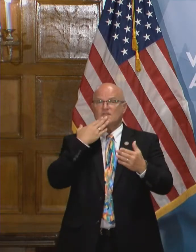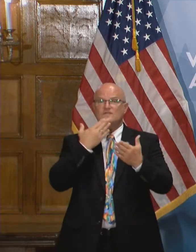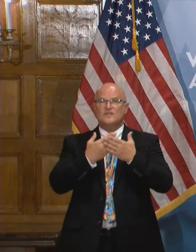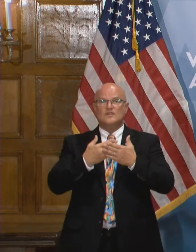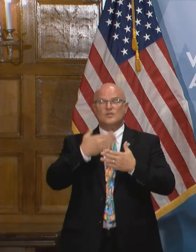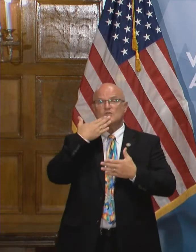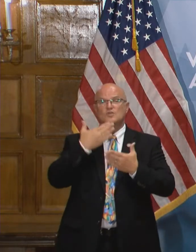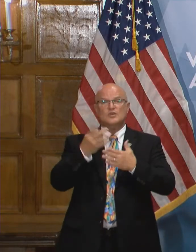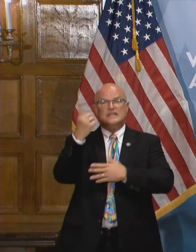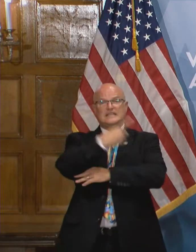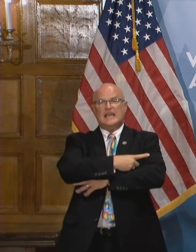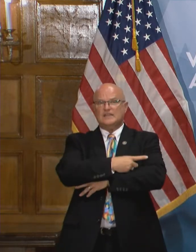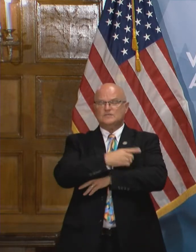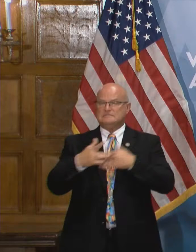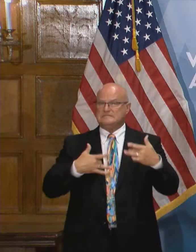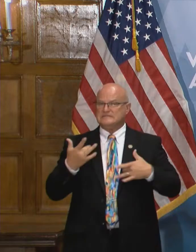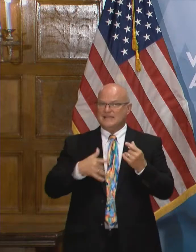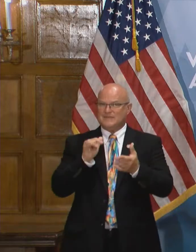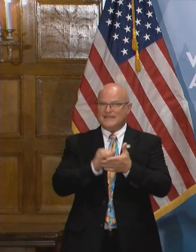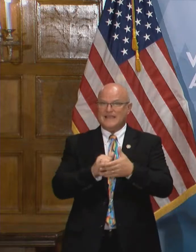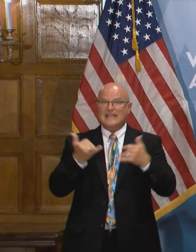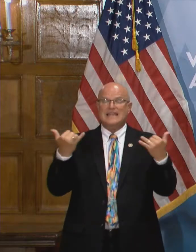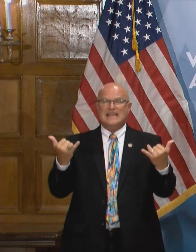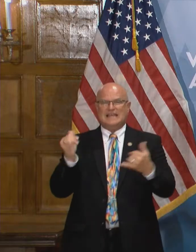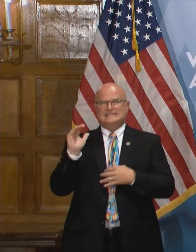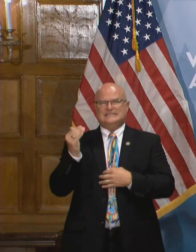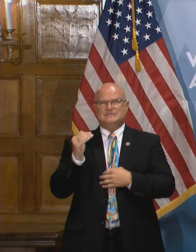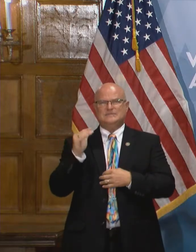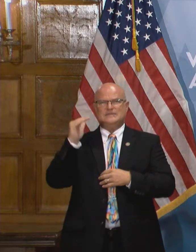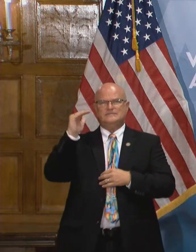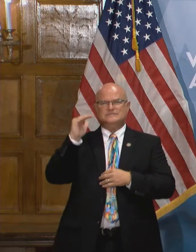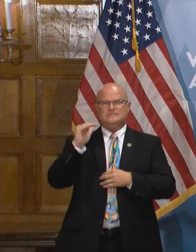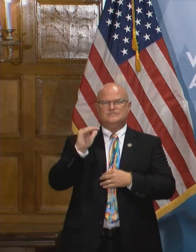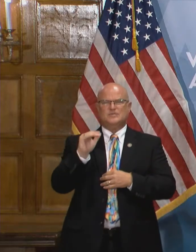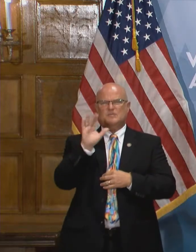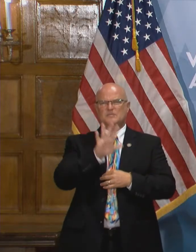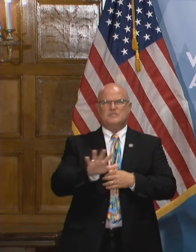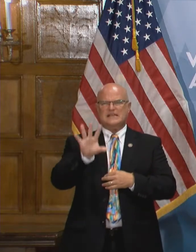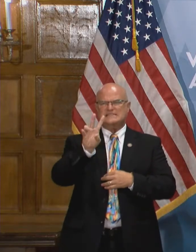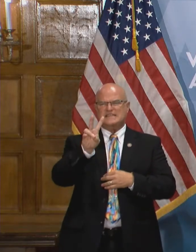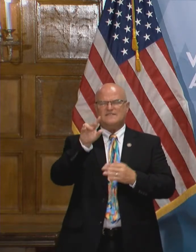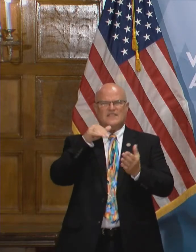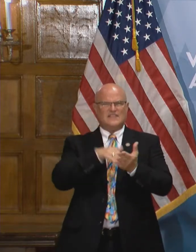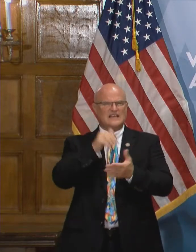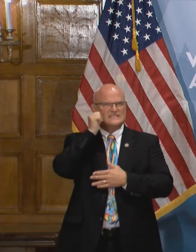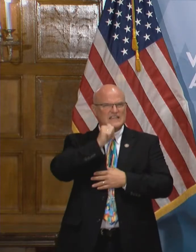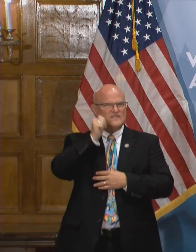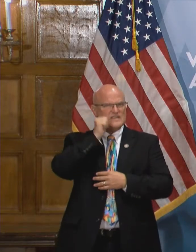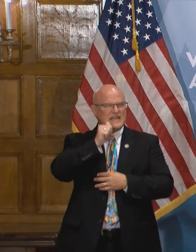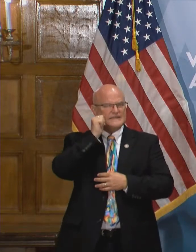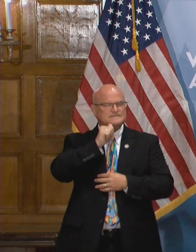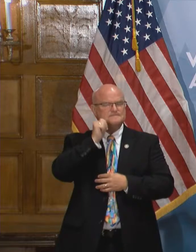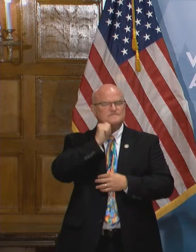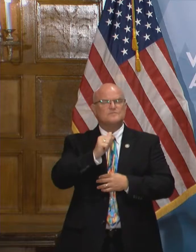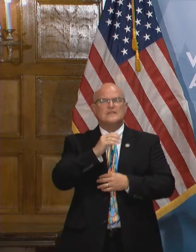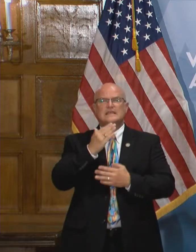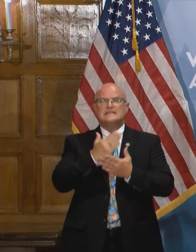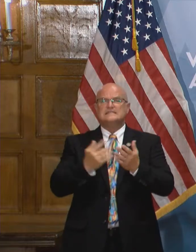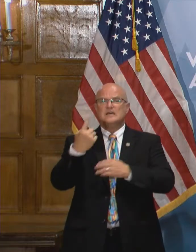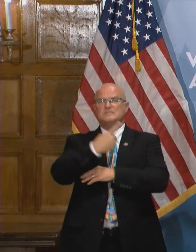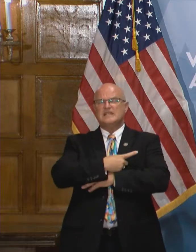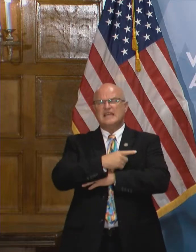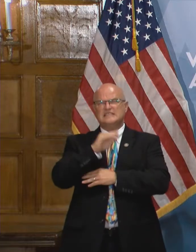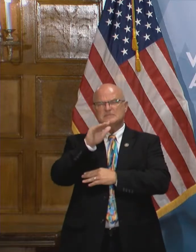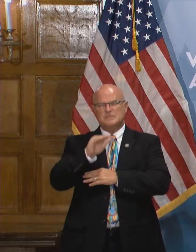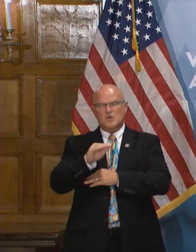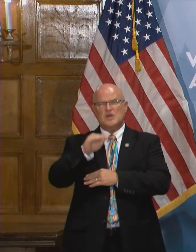very high days that we were thrilled with. Now it seems to be settling around 7,000, and some days down,